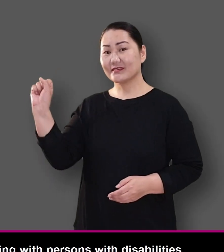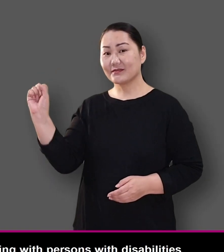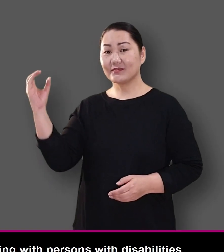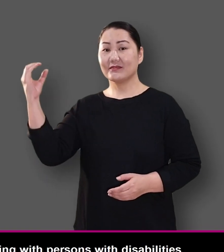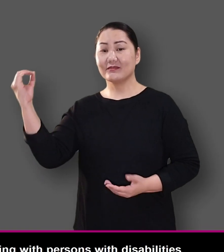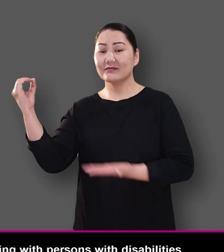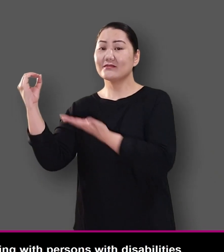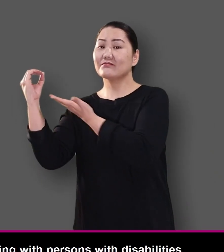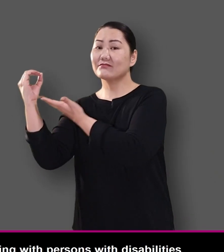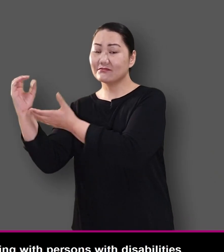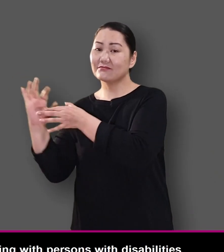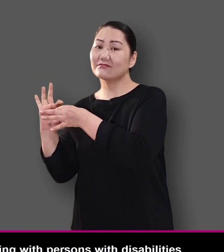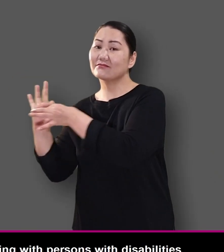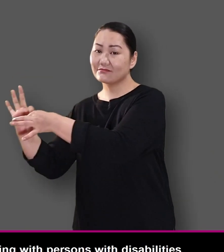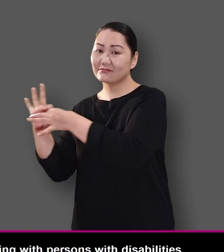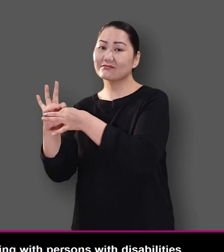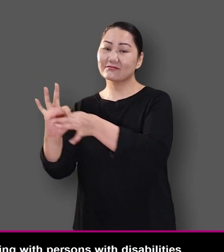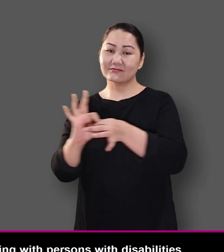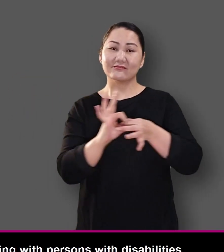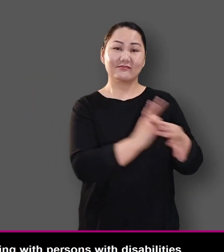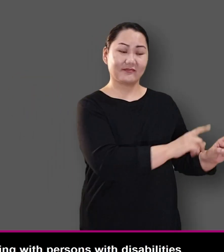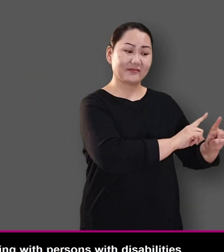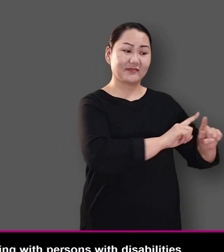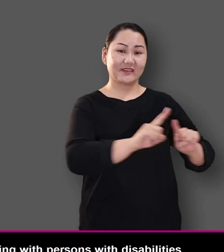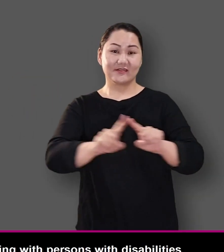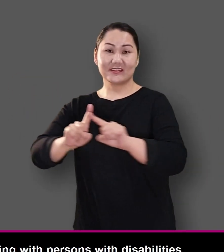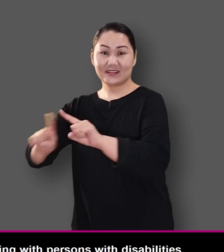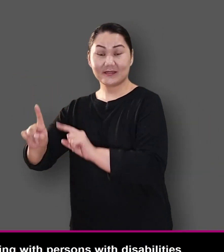We are committed to engaging with persons with disabilities